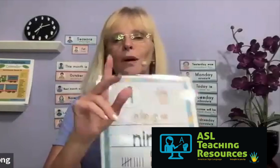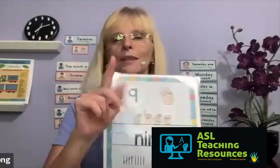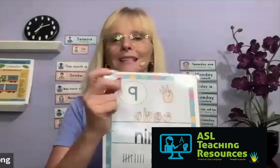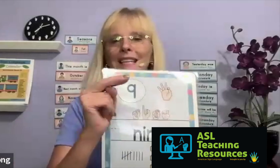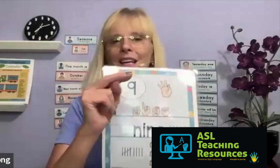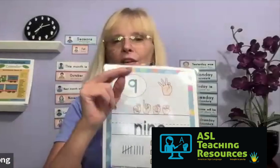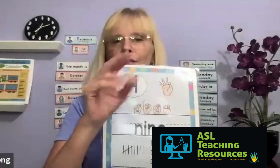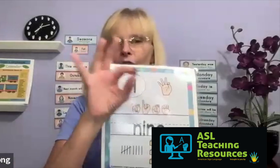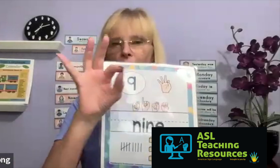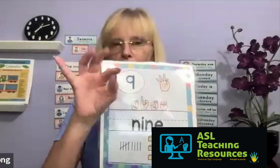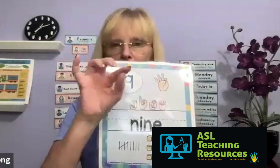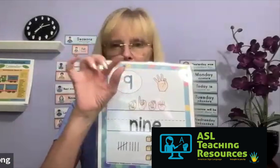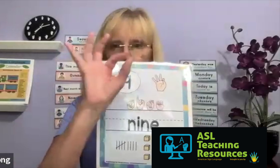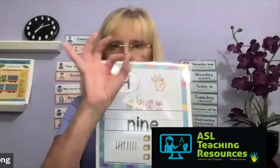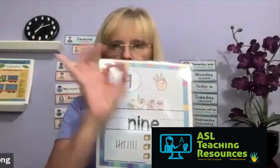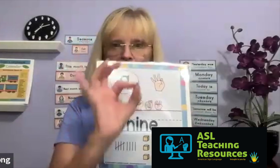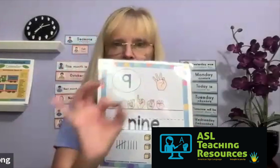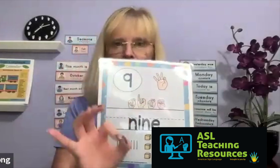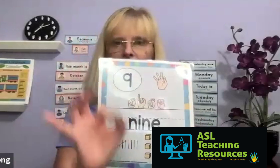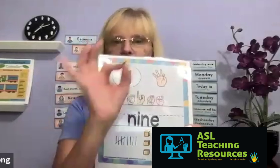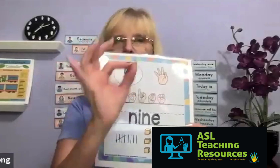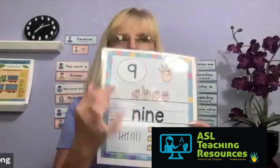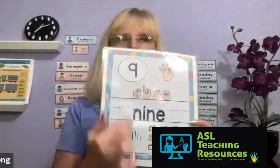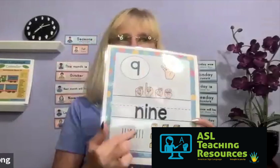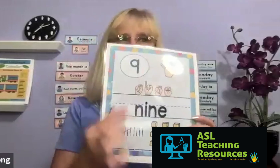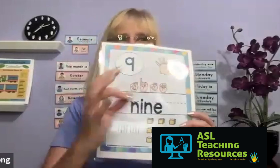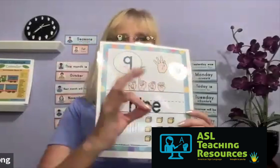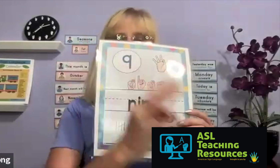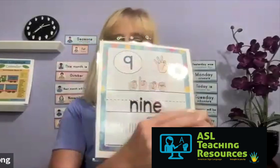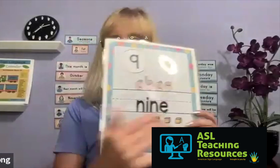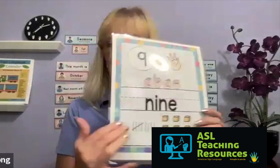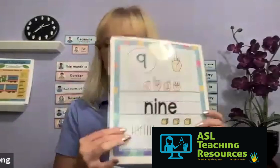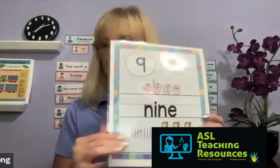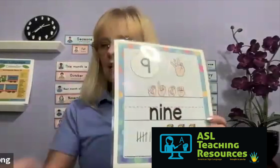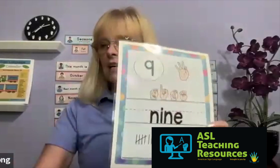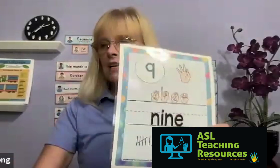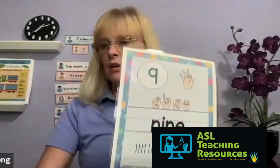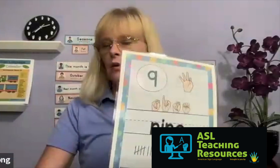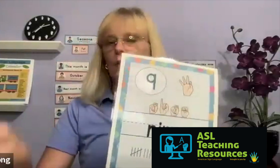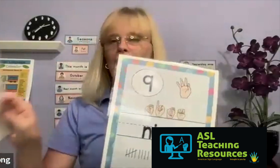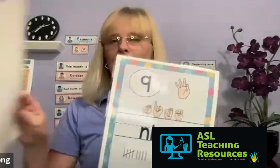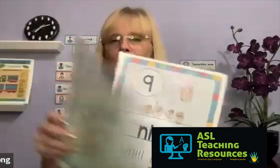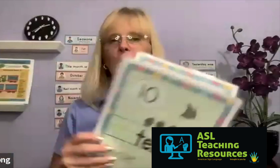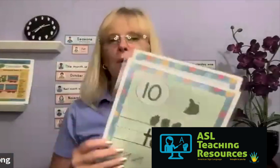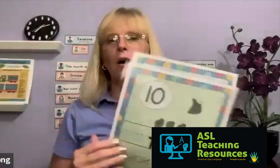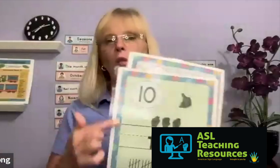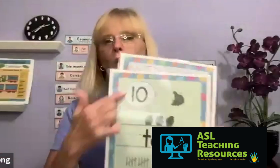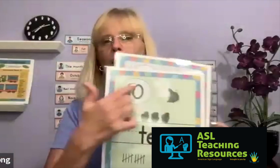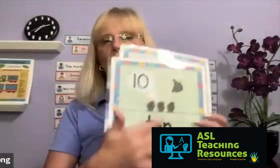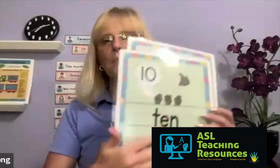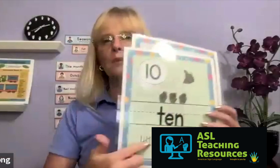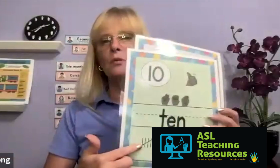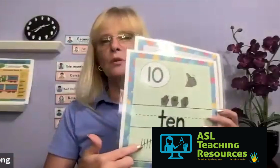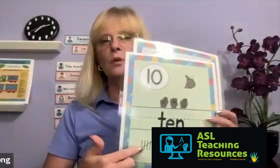the 10 frames where we have these blocks to count. So we have them all the way up